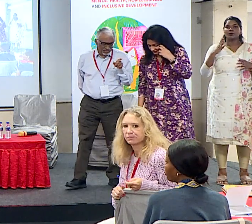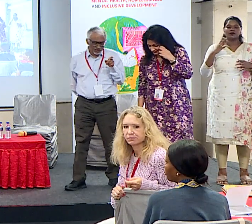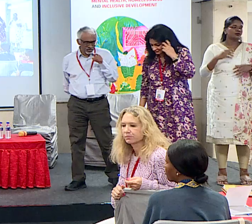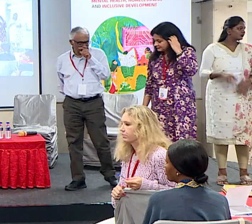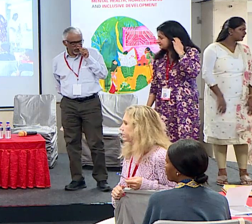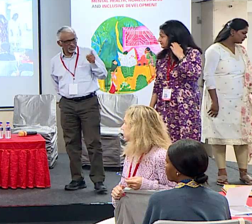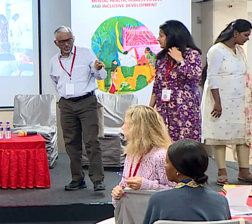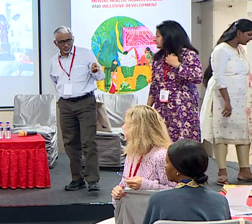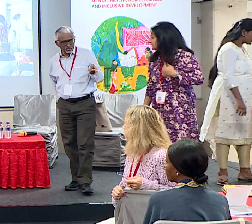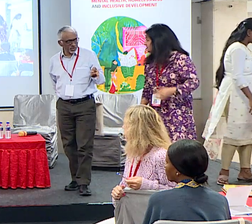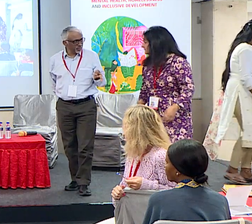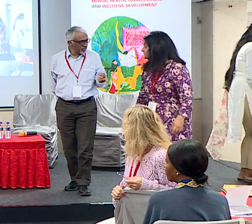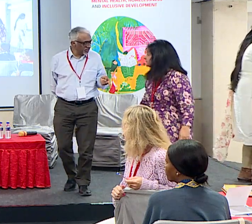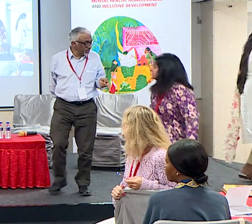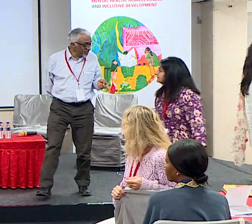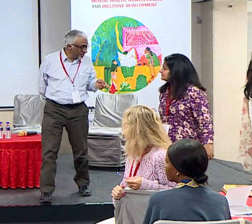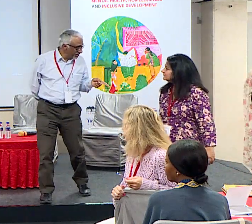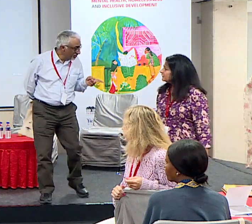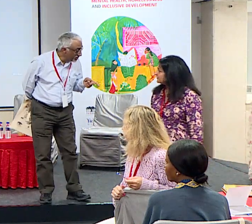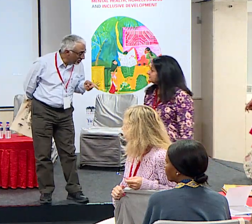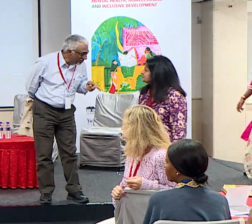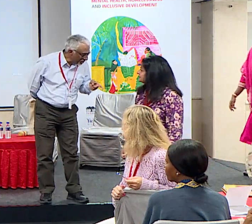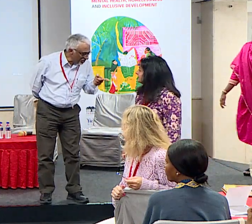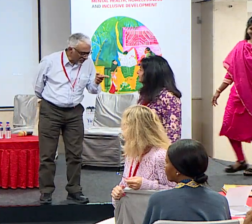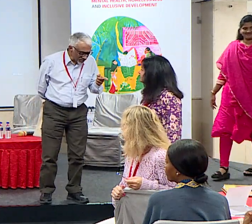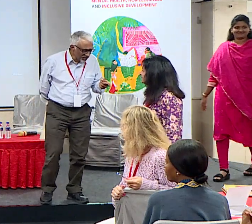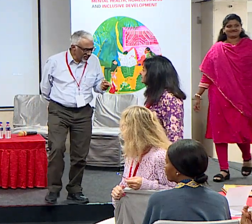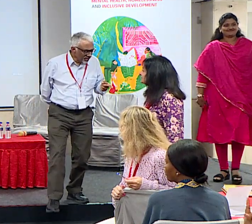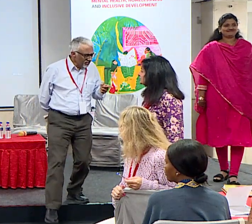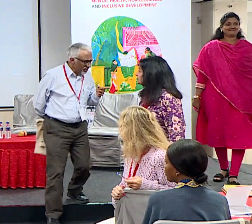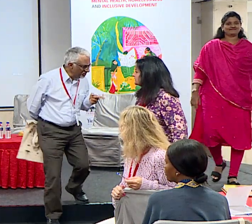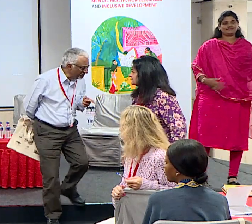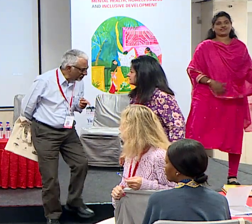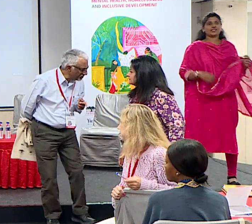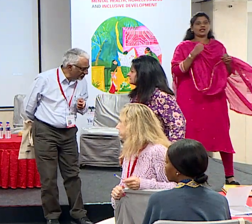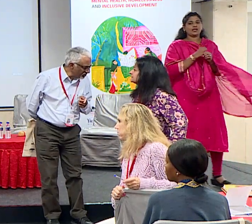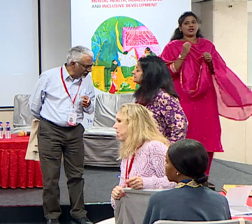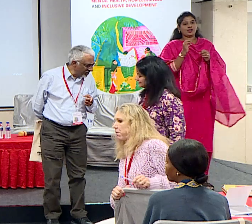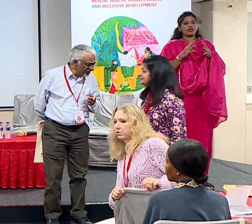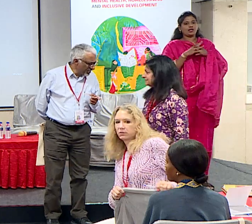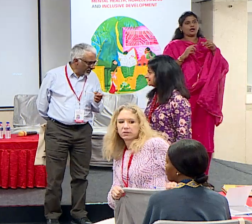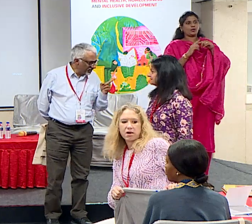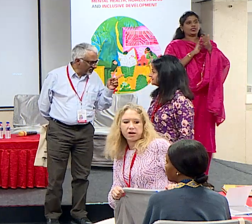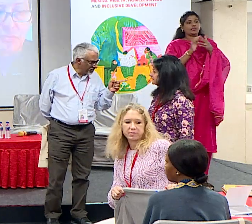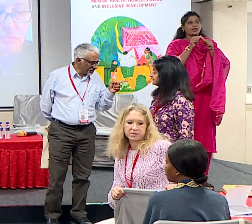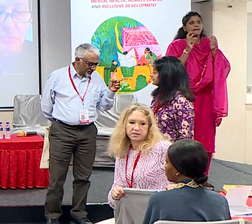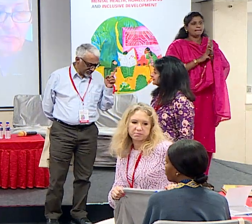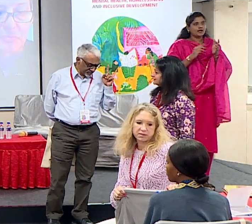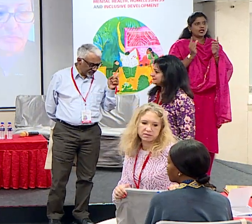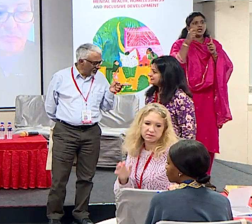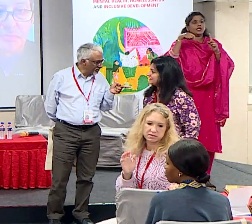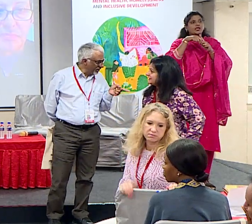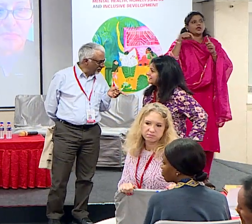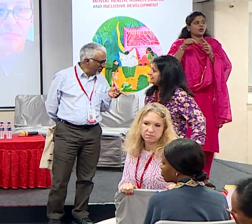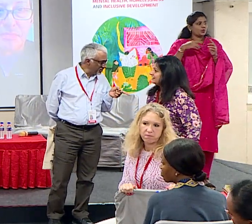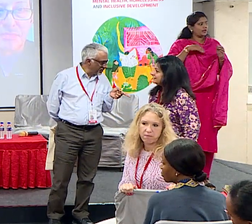keynote speakers when we've got them online. They're going to be joining us all the way from the UK live. So I'll give it a couple of